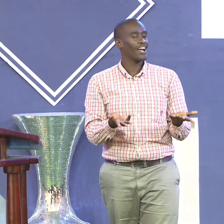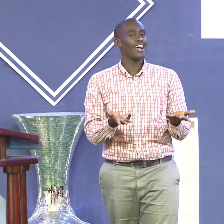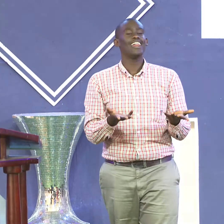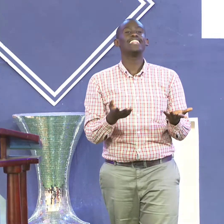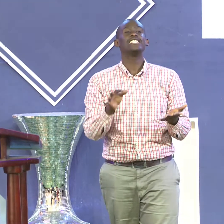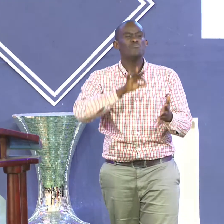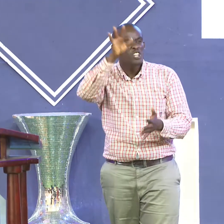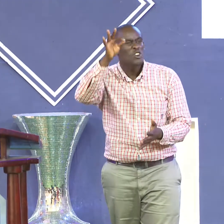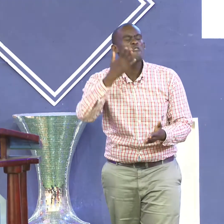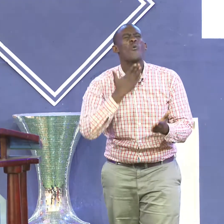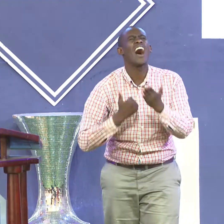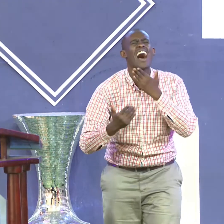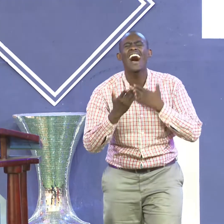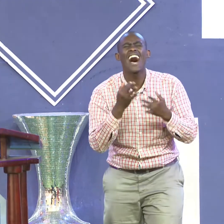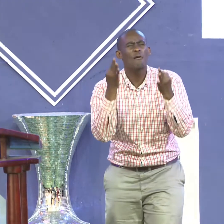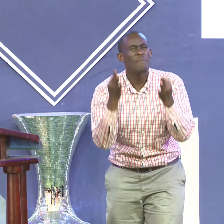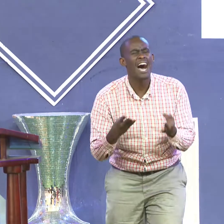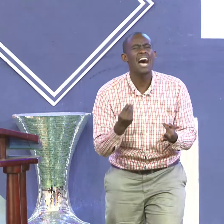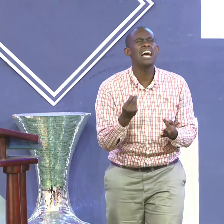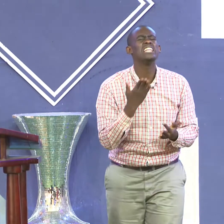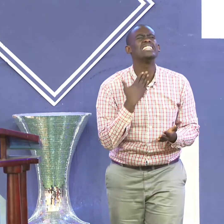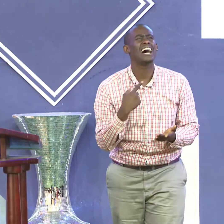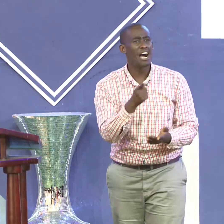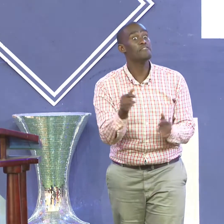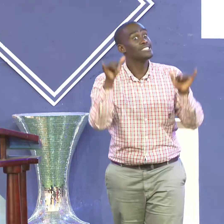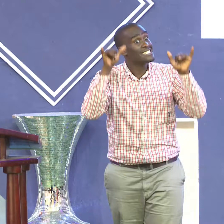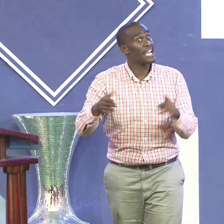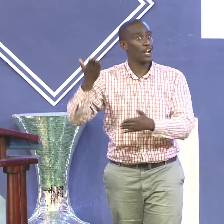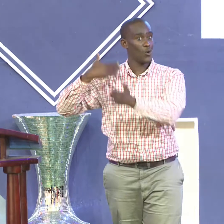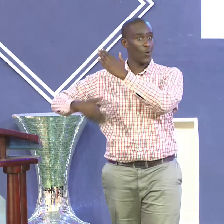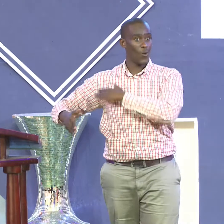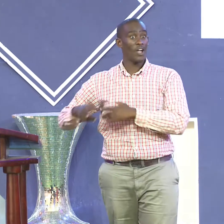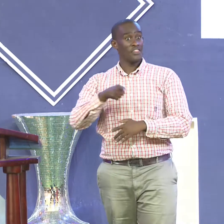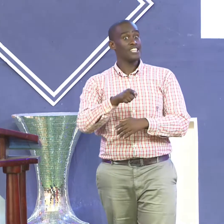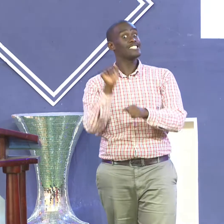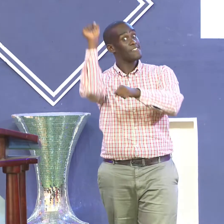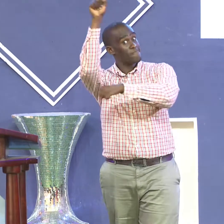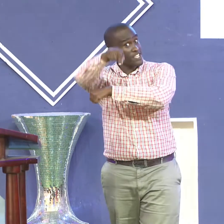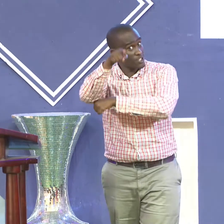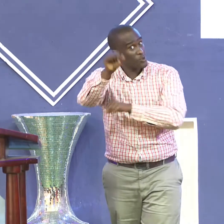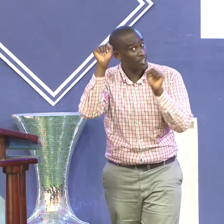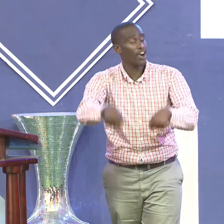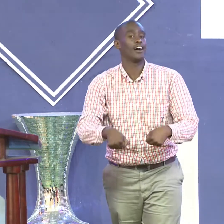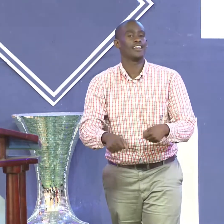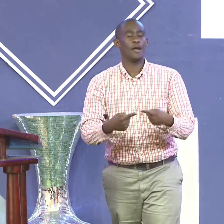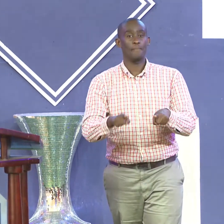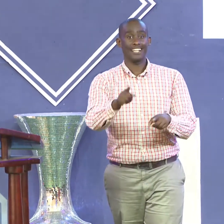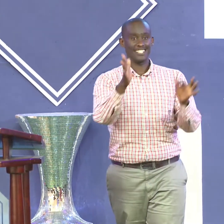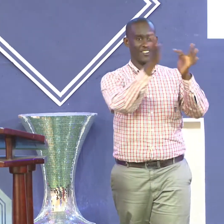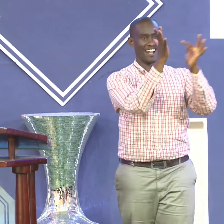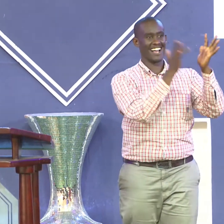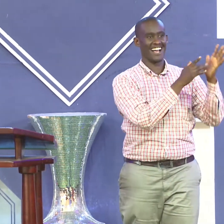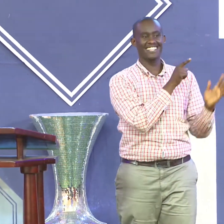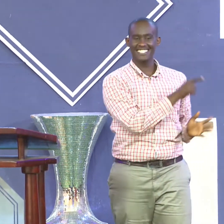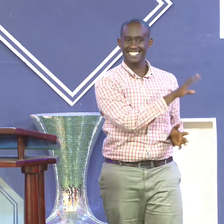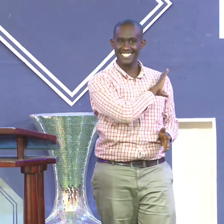you. The spirit of the love of money and wealth came before you were born. And the things are mightier than you.